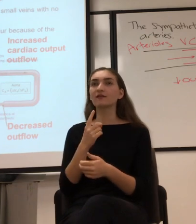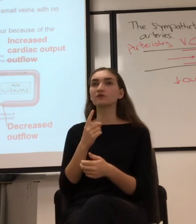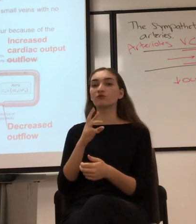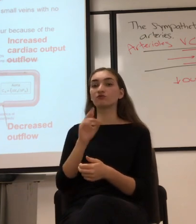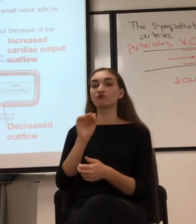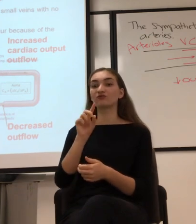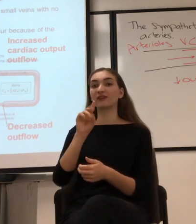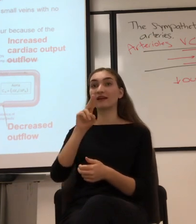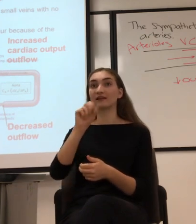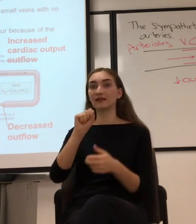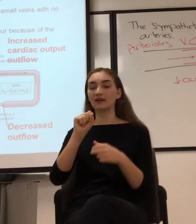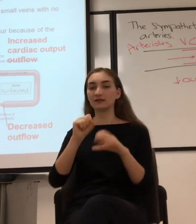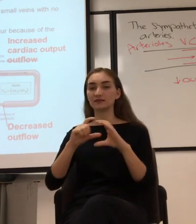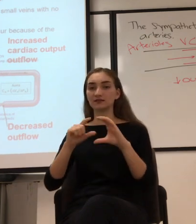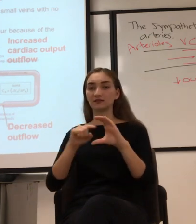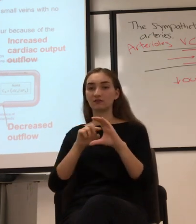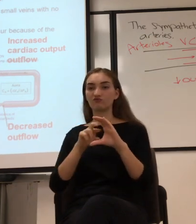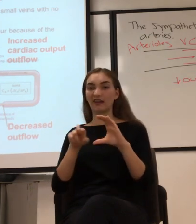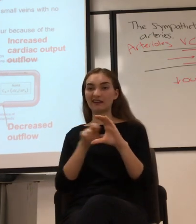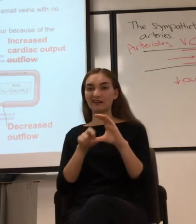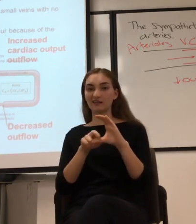decrease the radius, but you don't